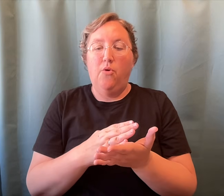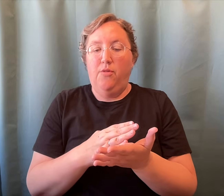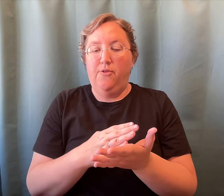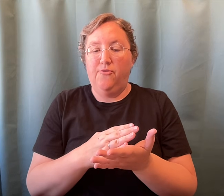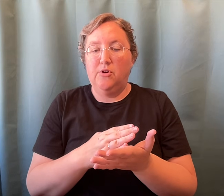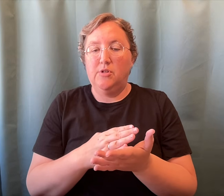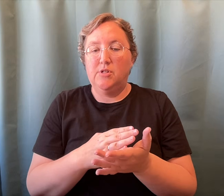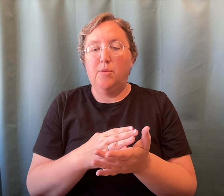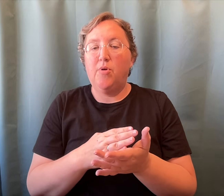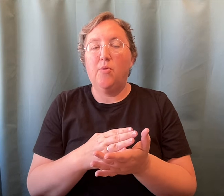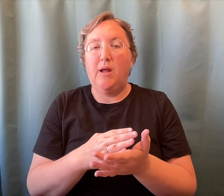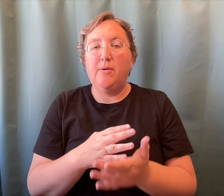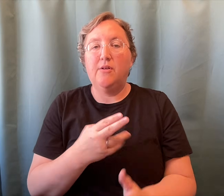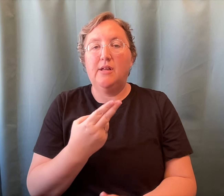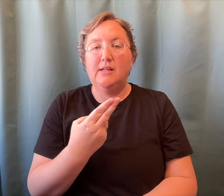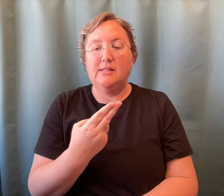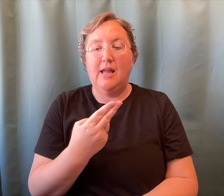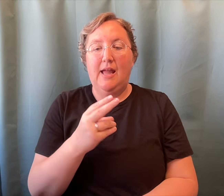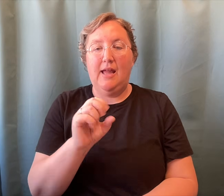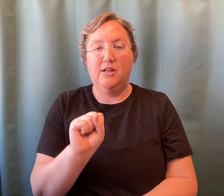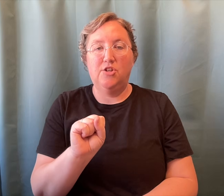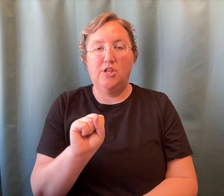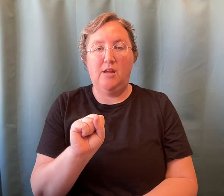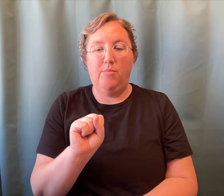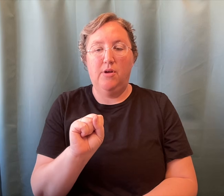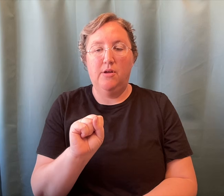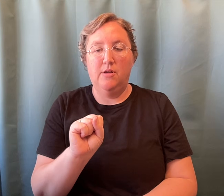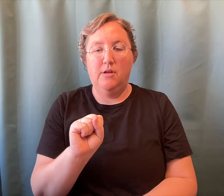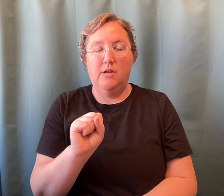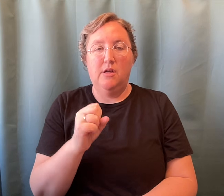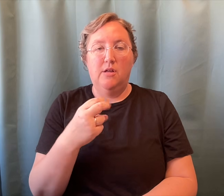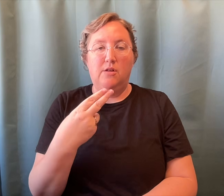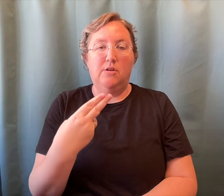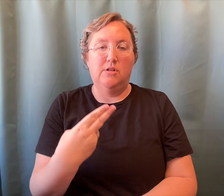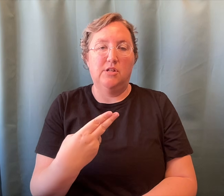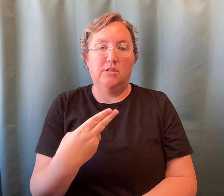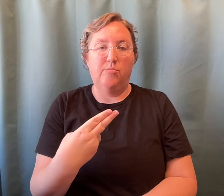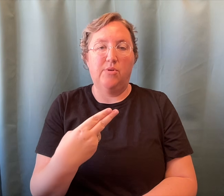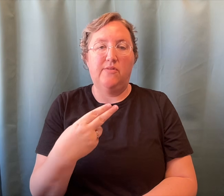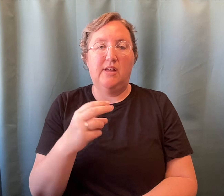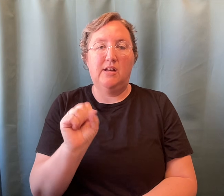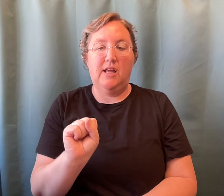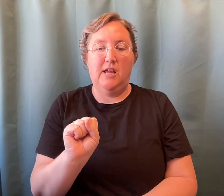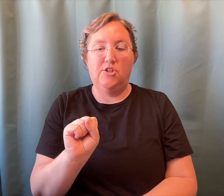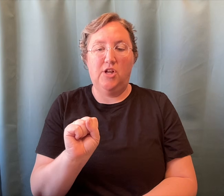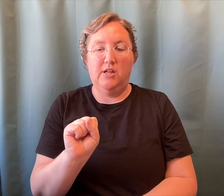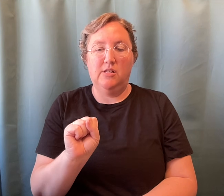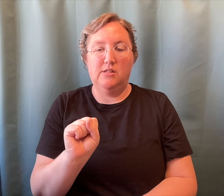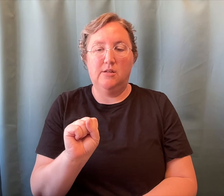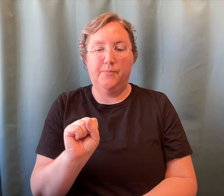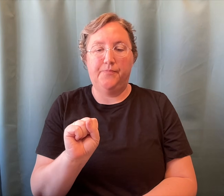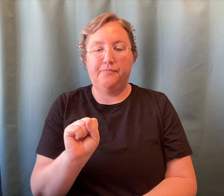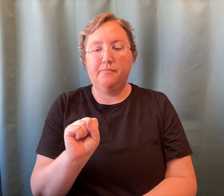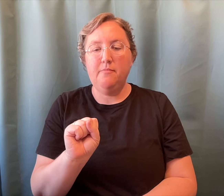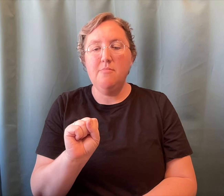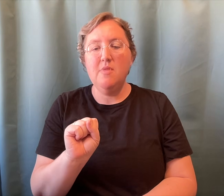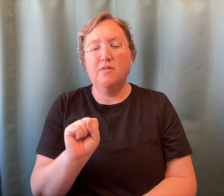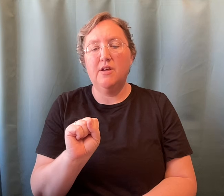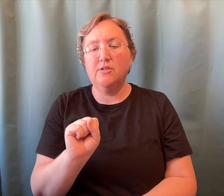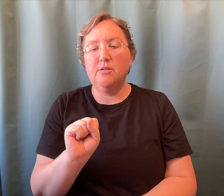The first parameter is hand shape. You can just abbreviate it HS. There's some